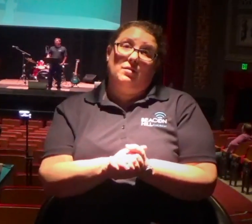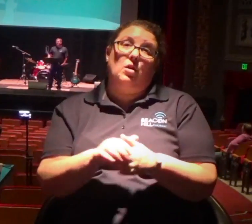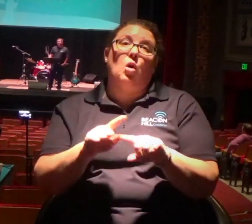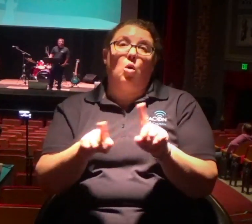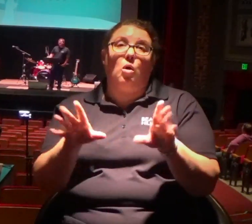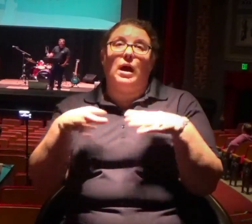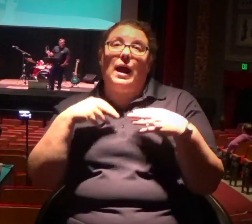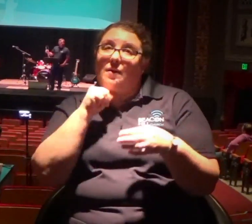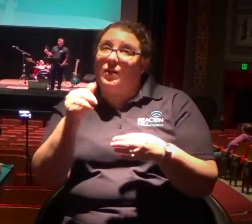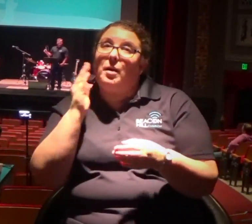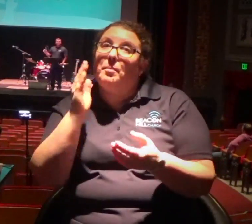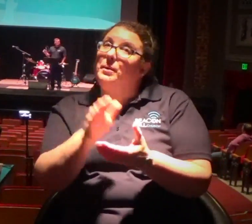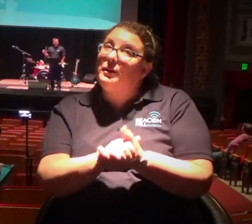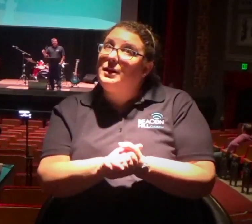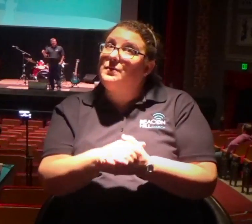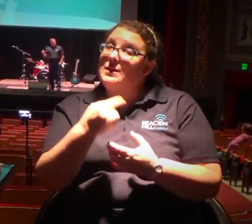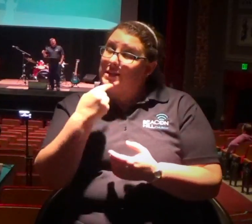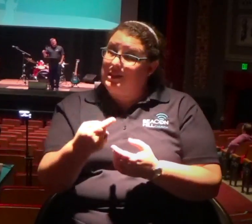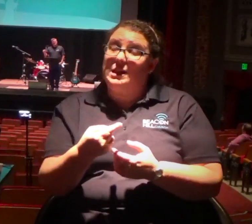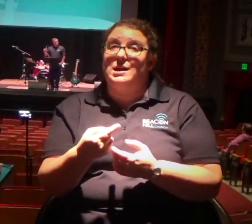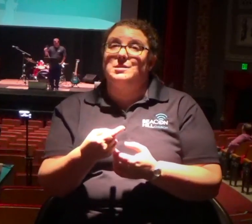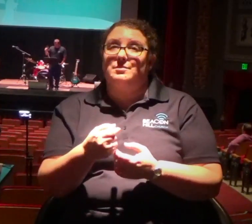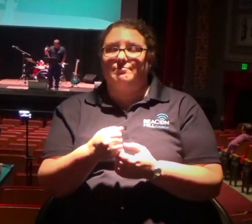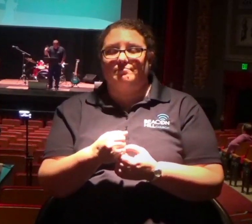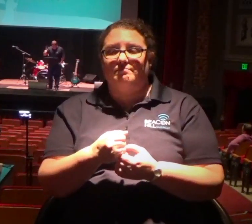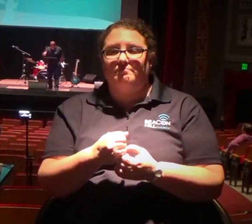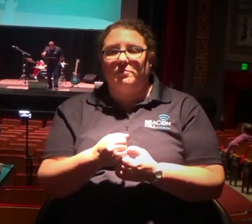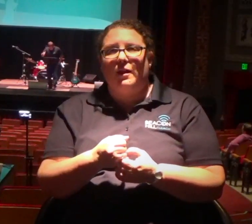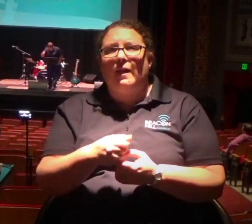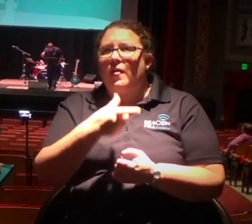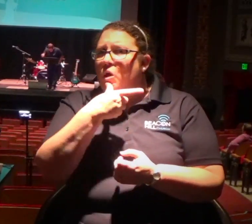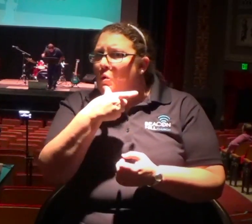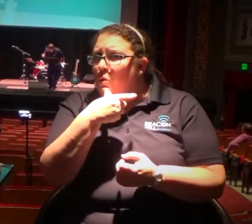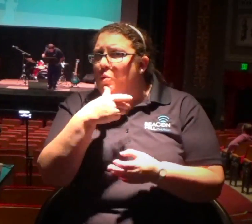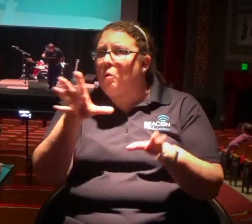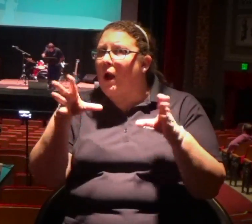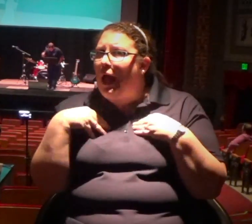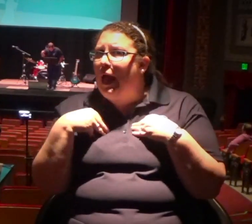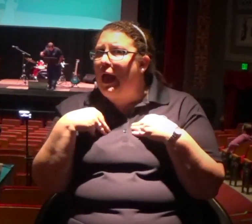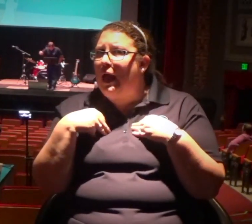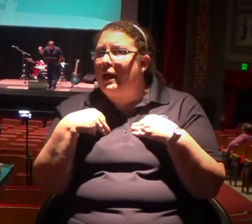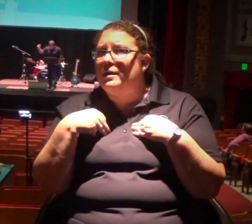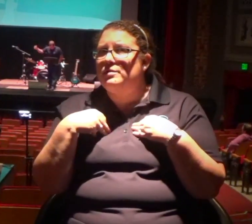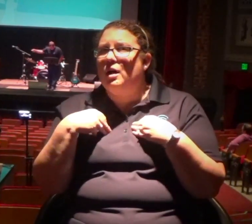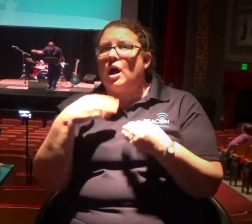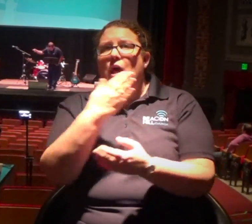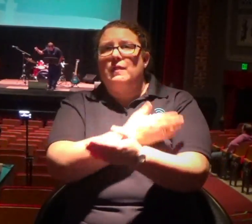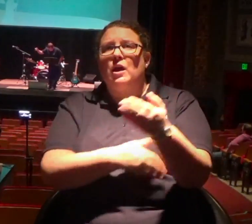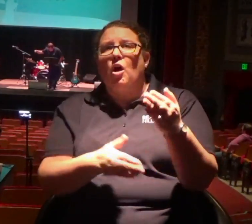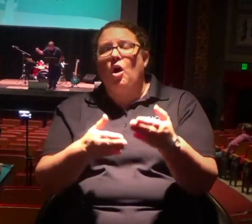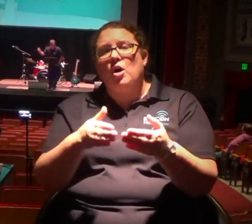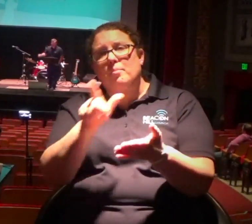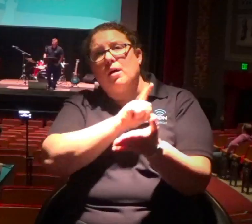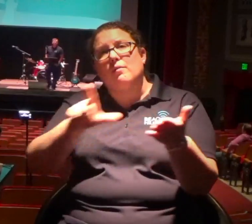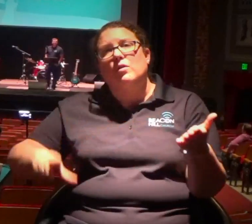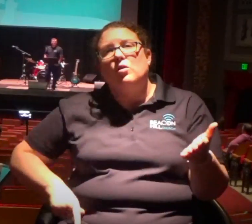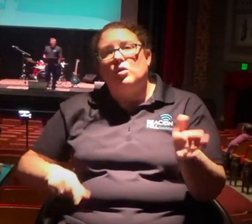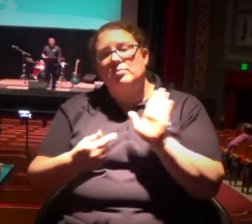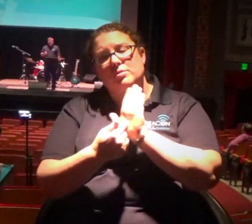believed. It says this. He says, who has the arm of the Lord been revealed? That's the